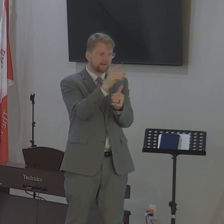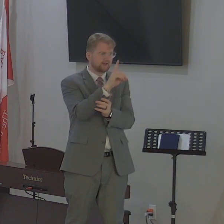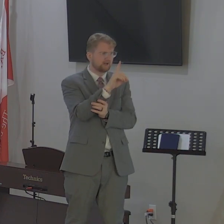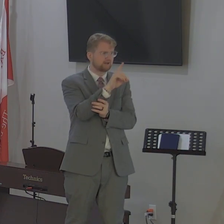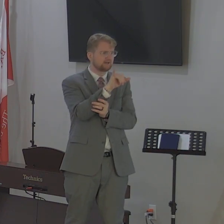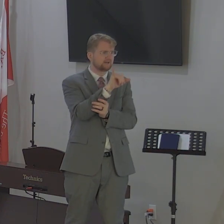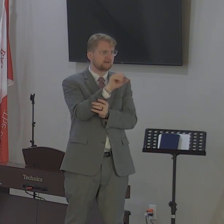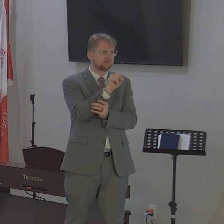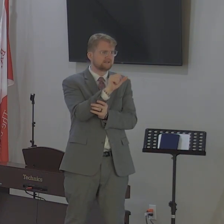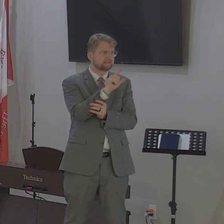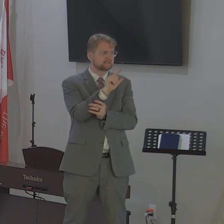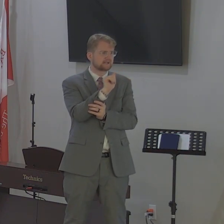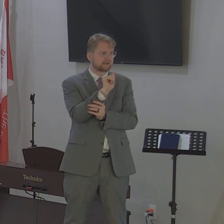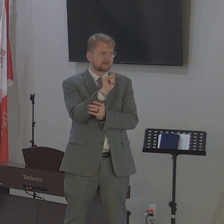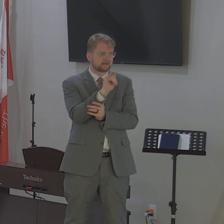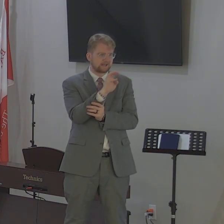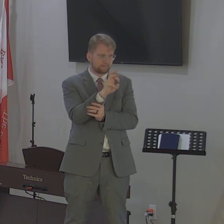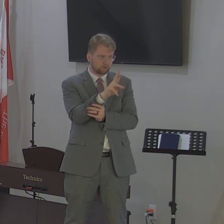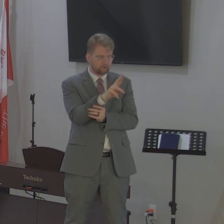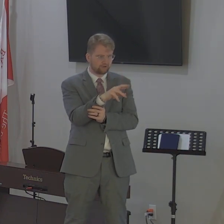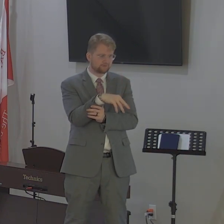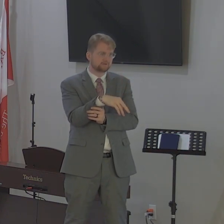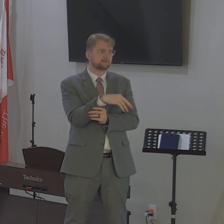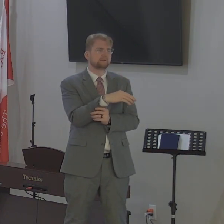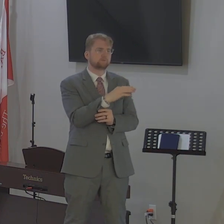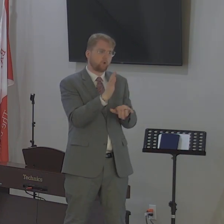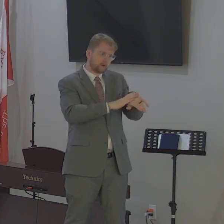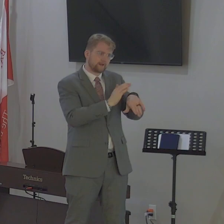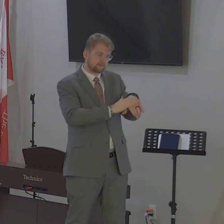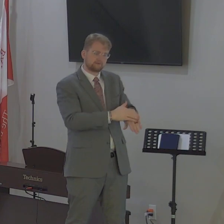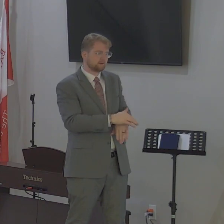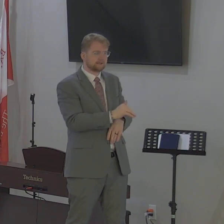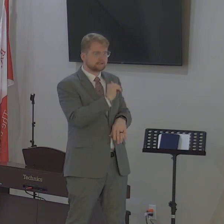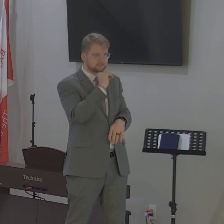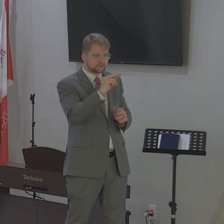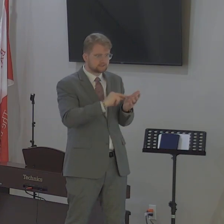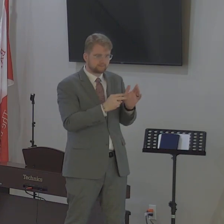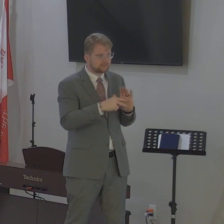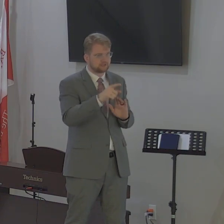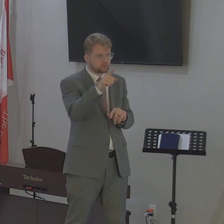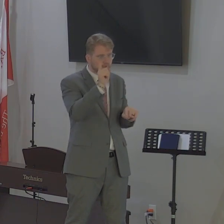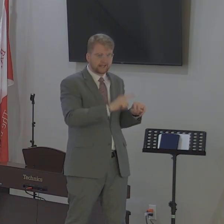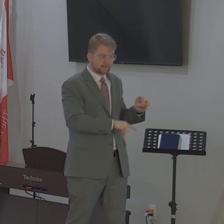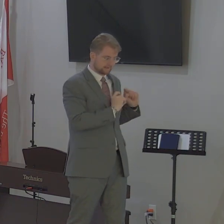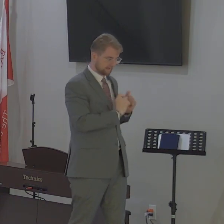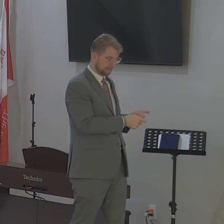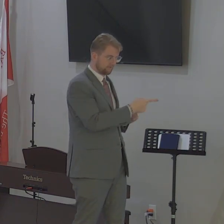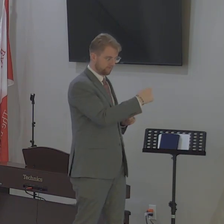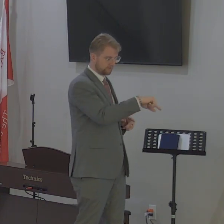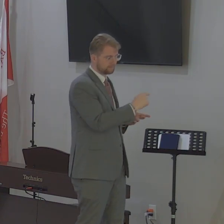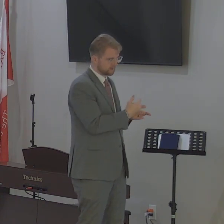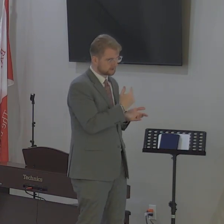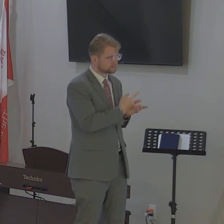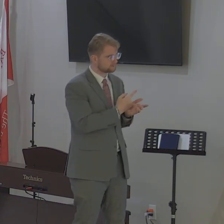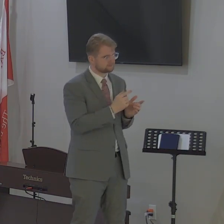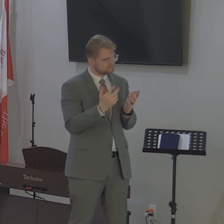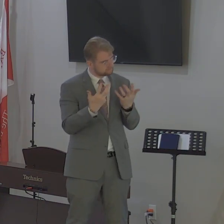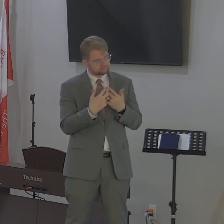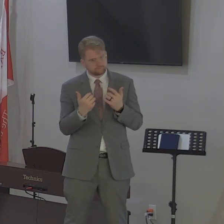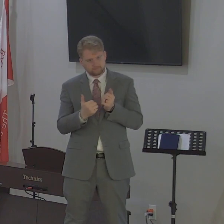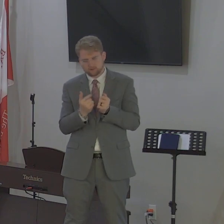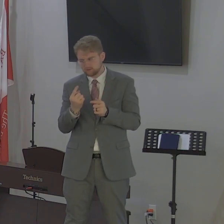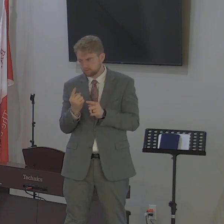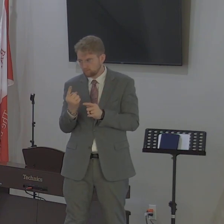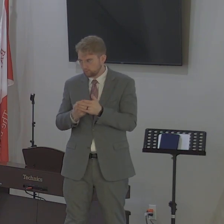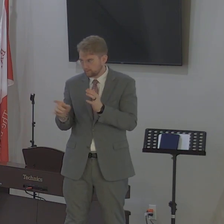that doesn't mean you can't give them the gospel. You can give them the gospel, but you follow what this says. But though we or